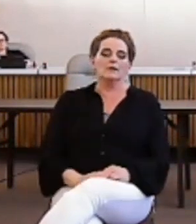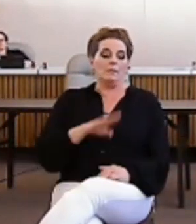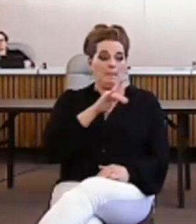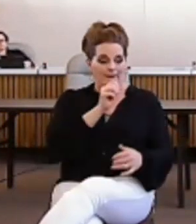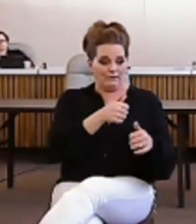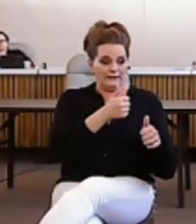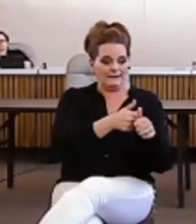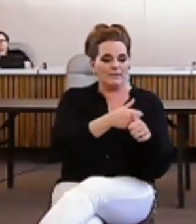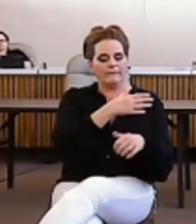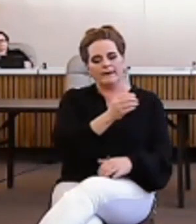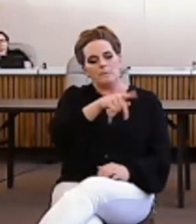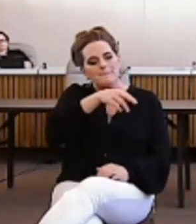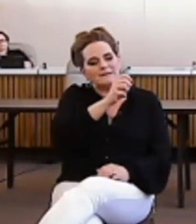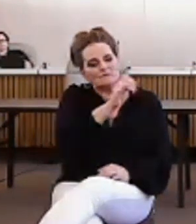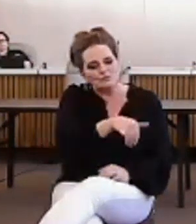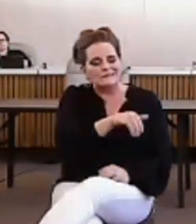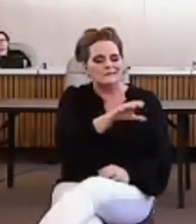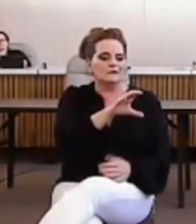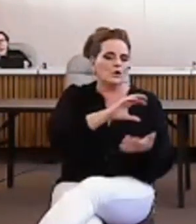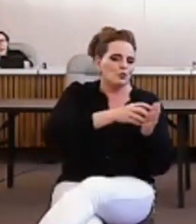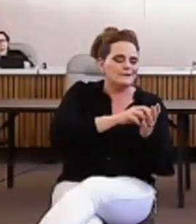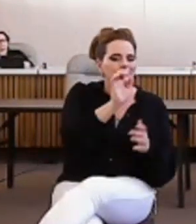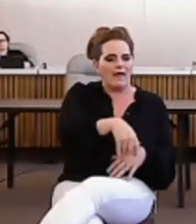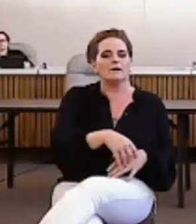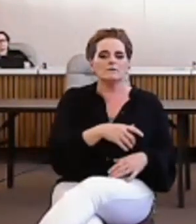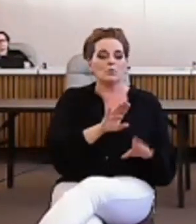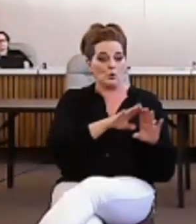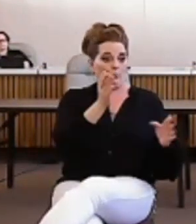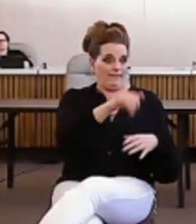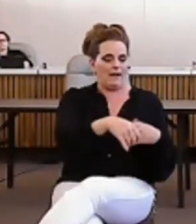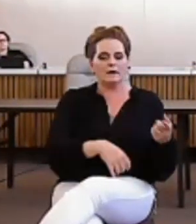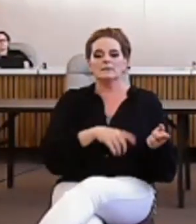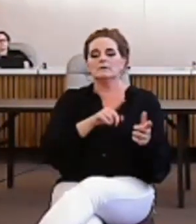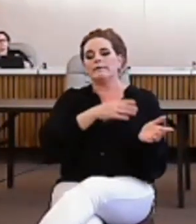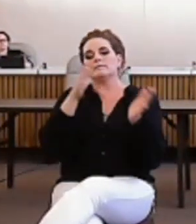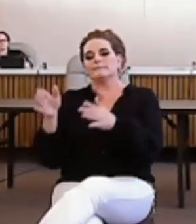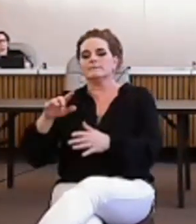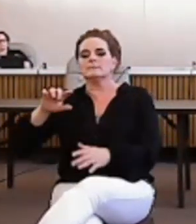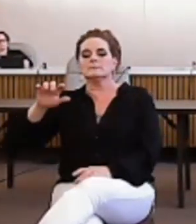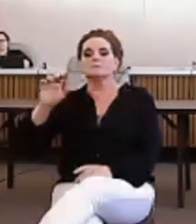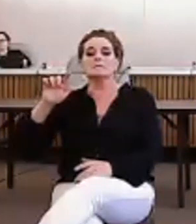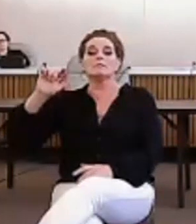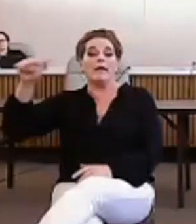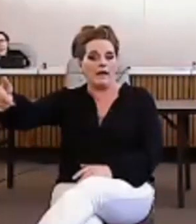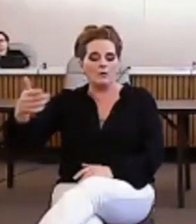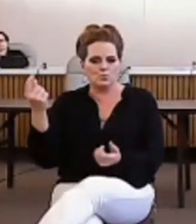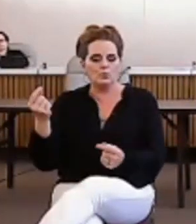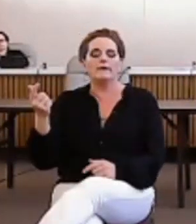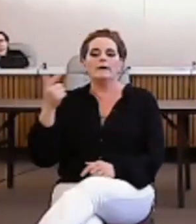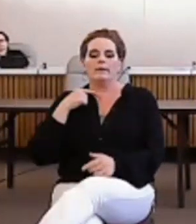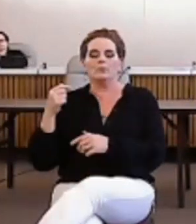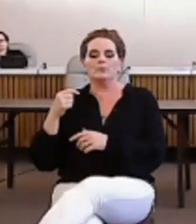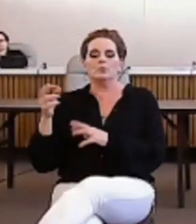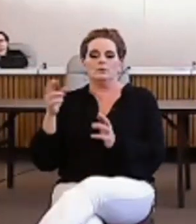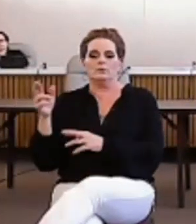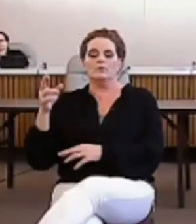and pastry or cookies, stuff like that. They're going to open that. And then later, they're going to prepare